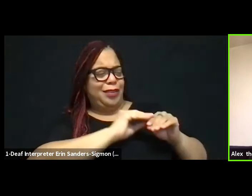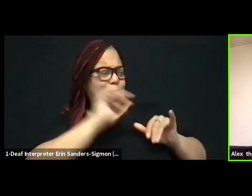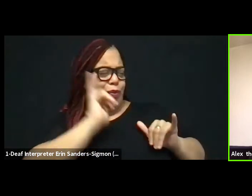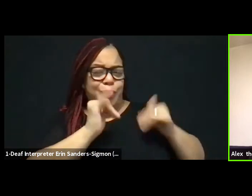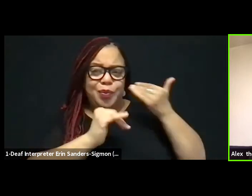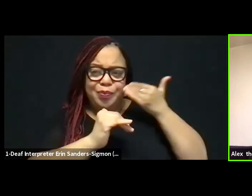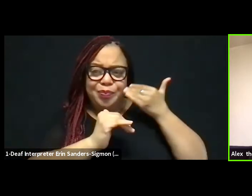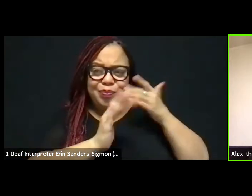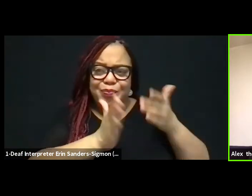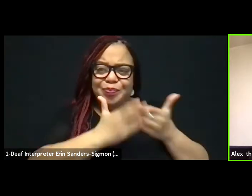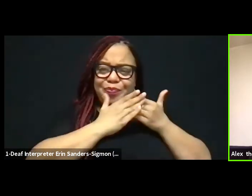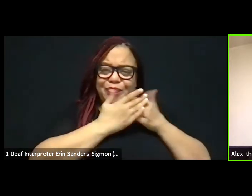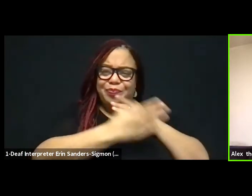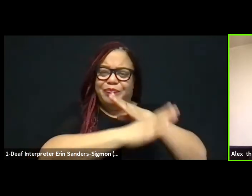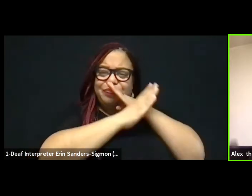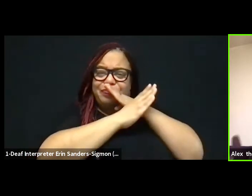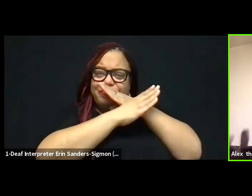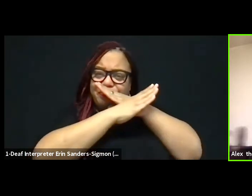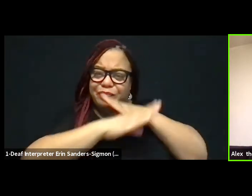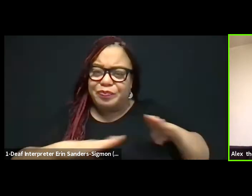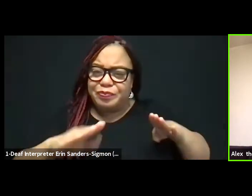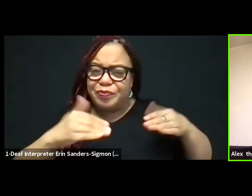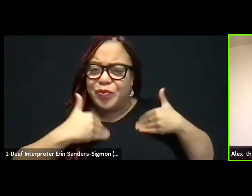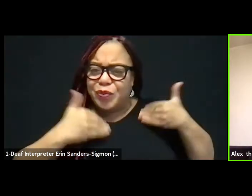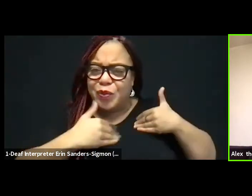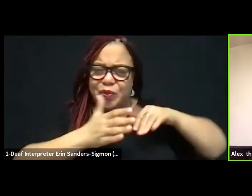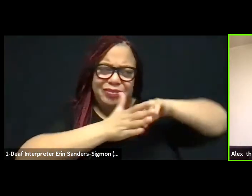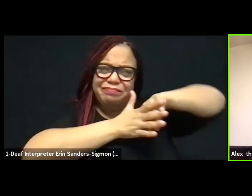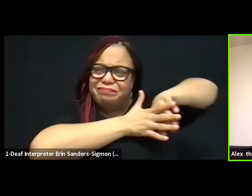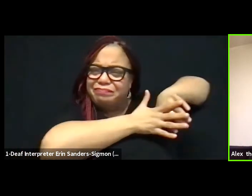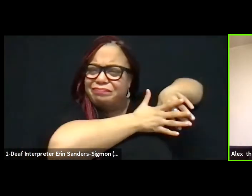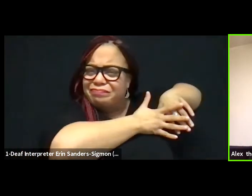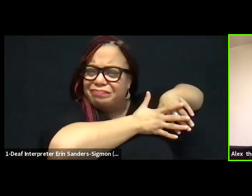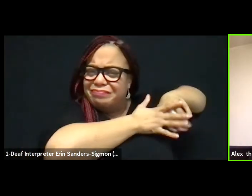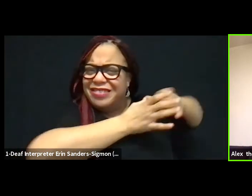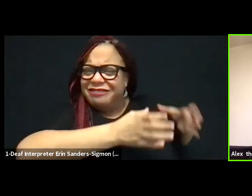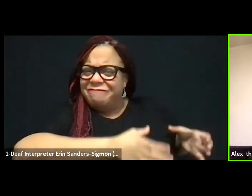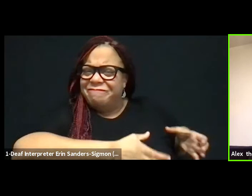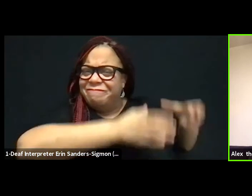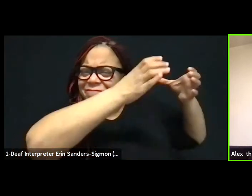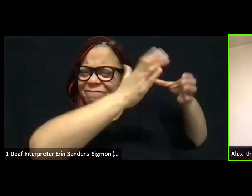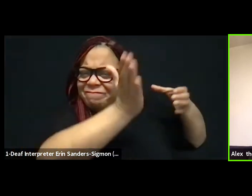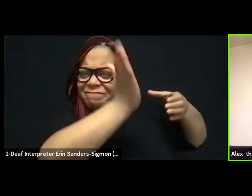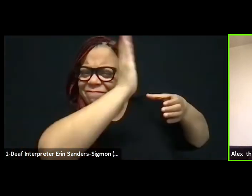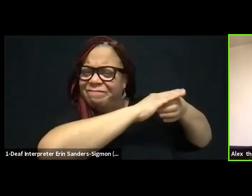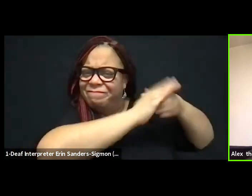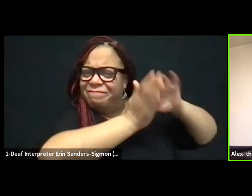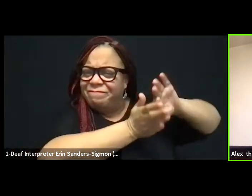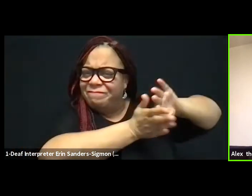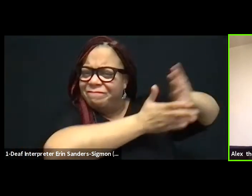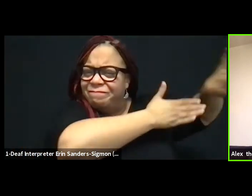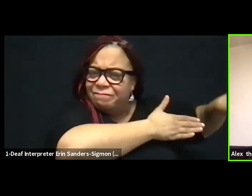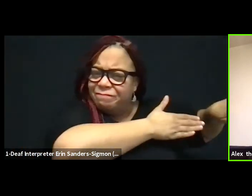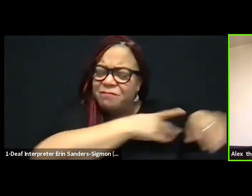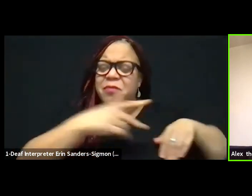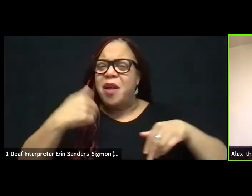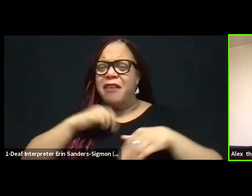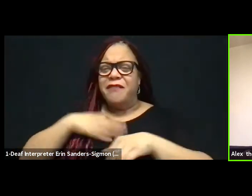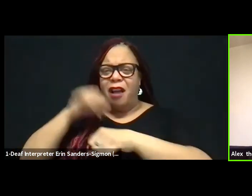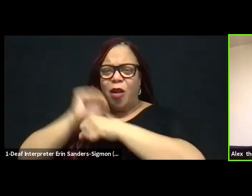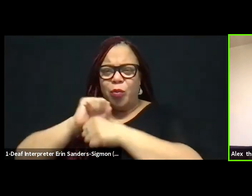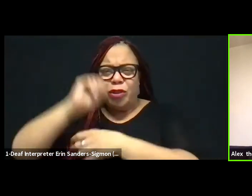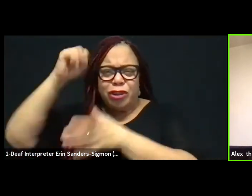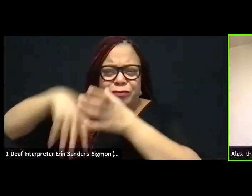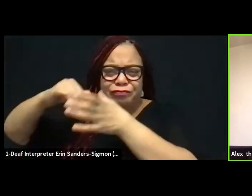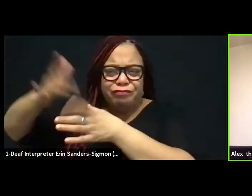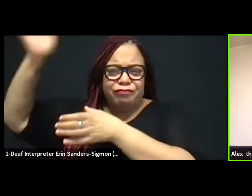silos where youth are not in the tables of like leadership. And then we have to stand on the lessons of like